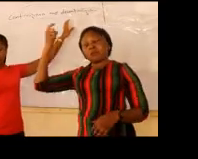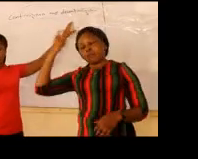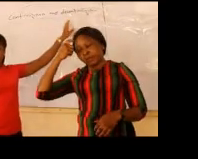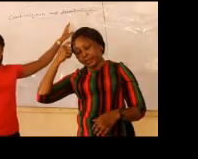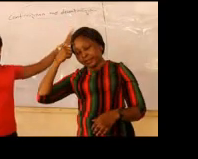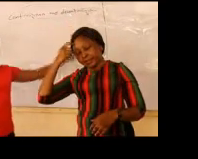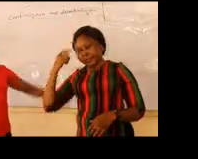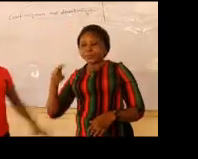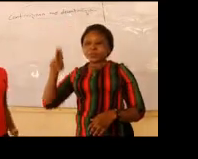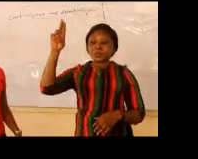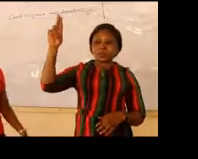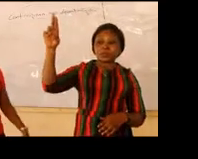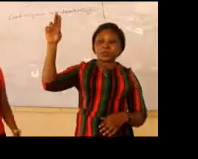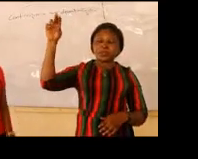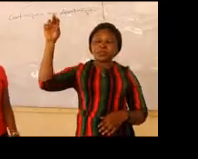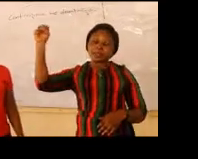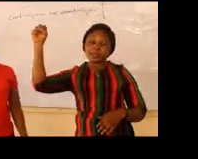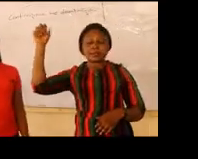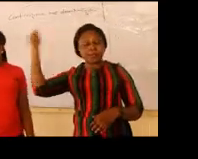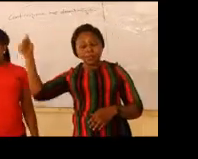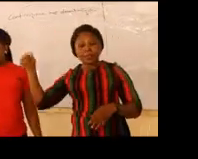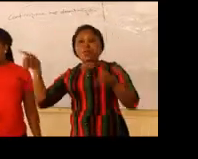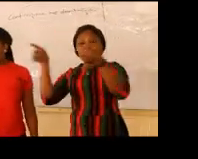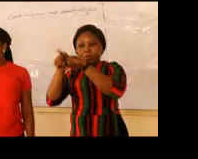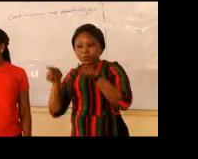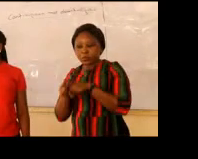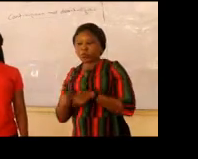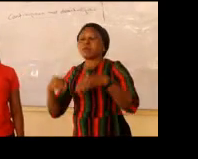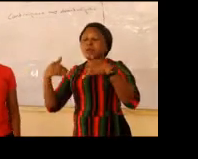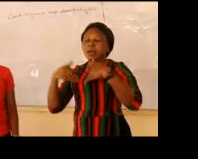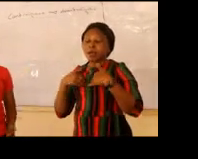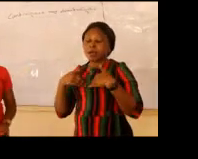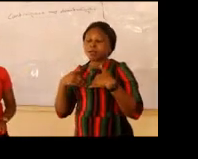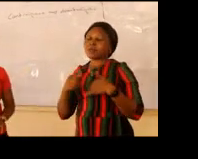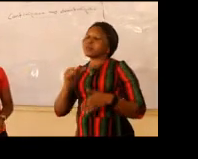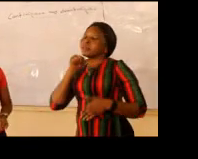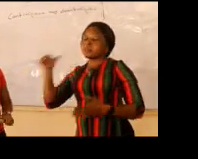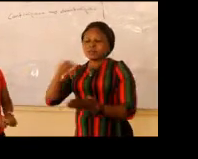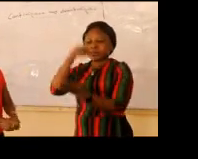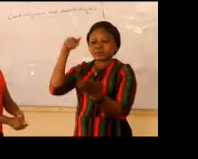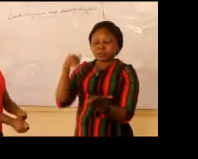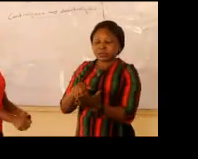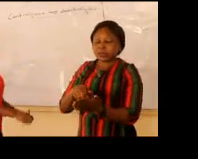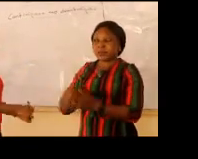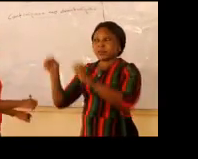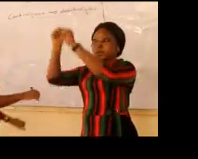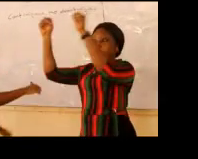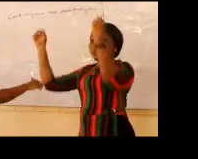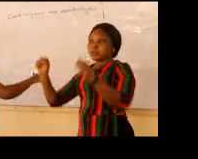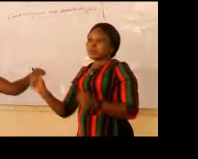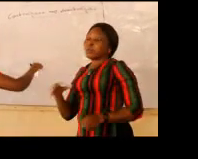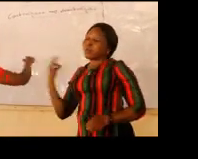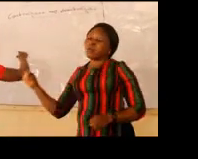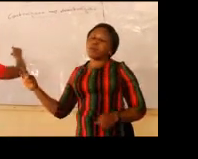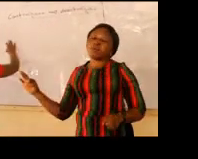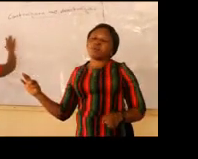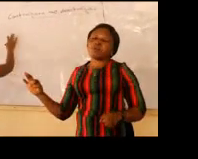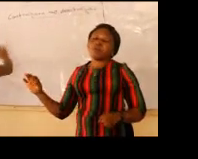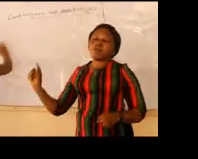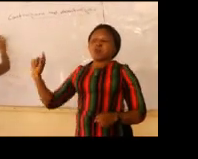a decentralized system of government. Now let me write the definition on the